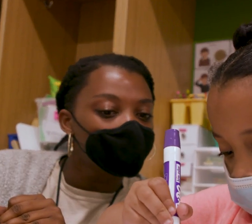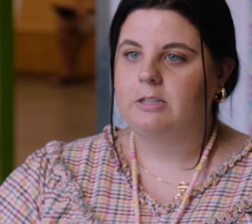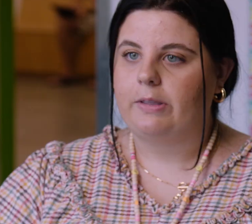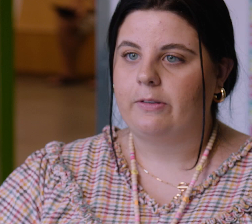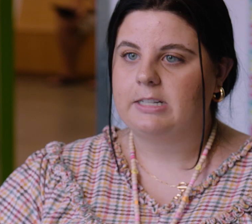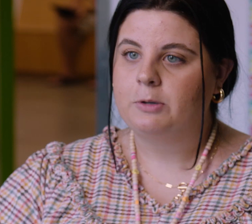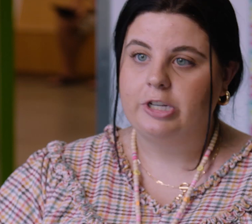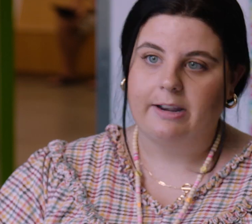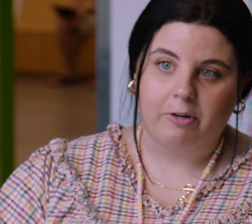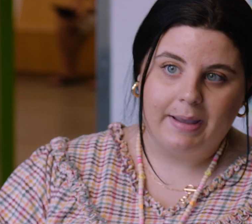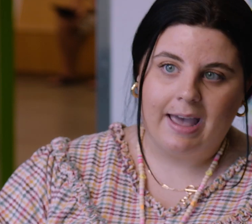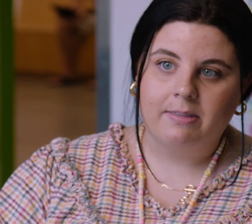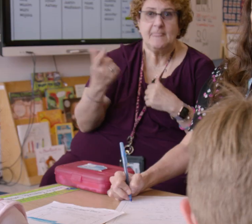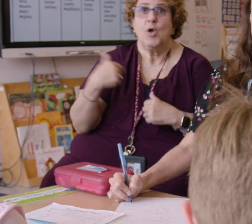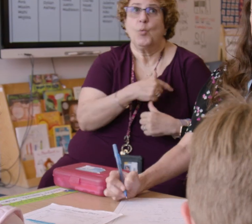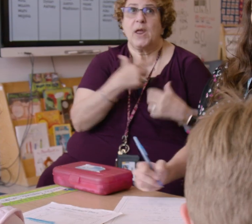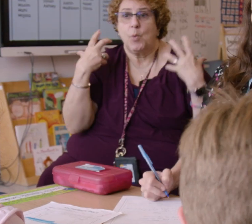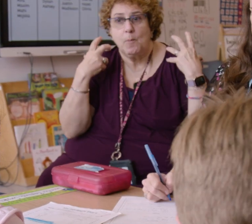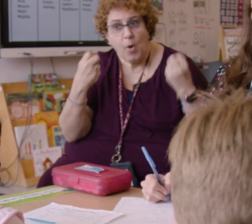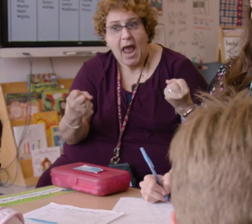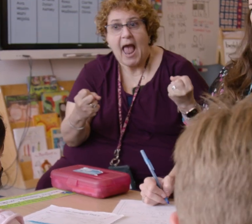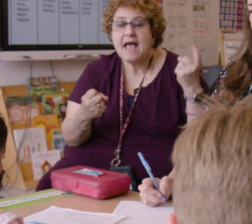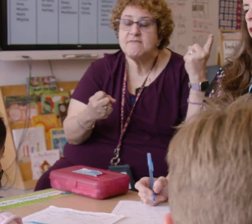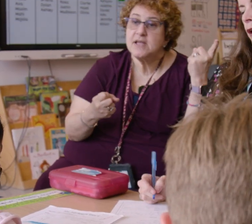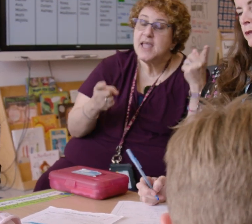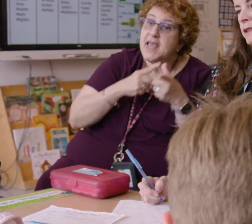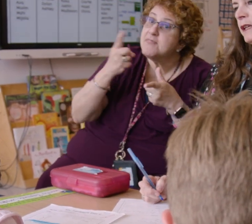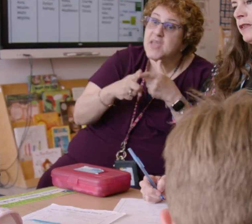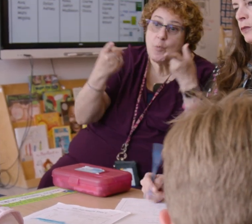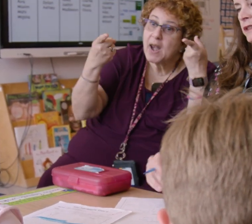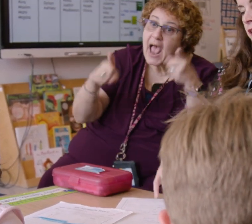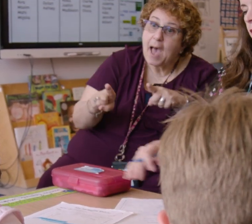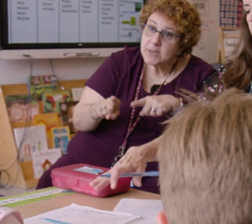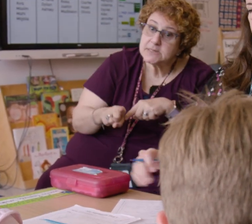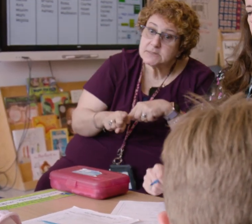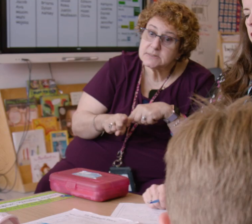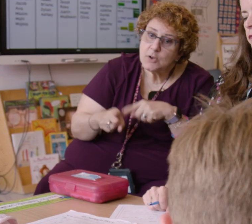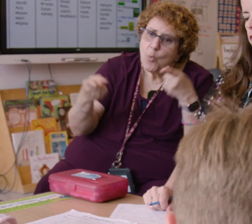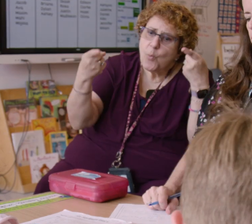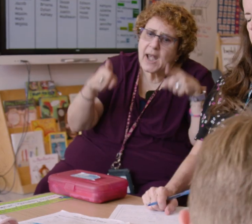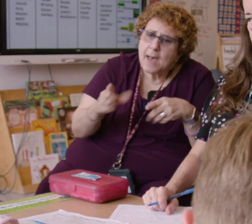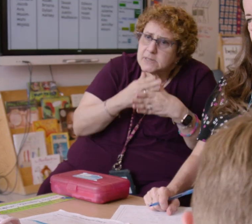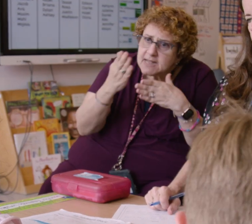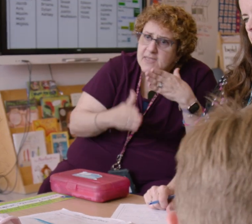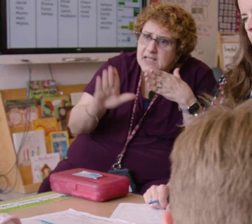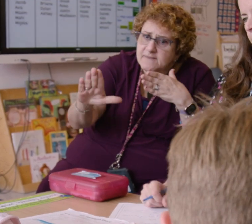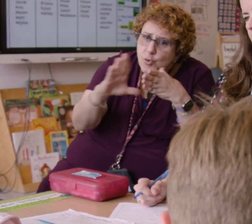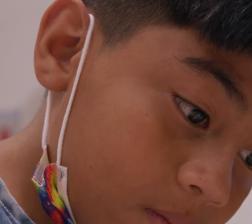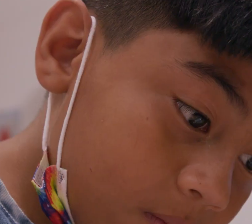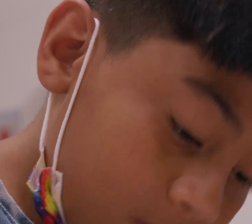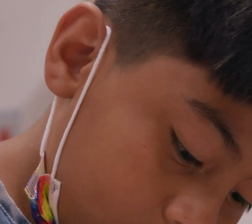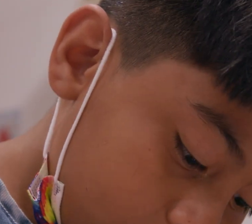support from us, whether that's pushing in for math, pulling them out for reading and writing support. So it really just depends on each student's individual